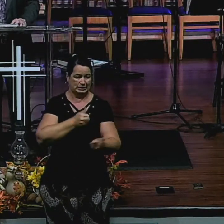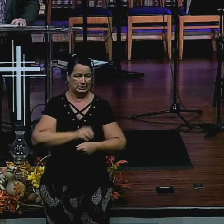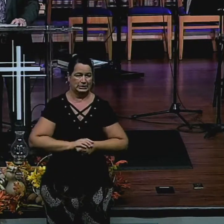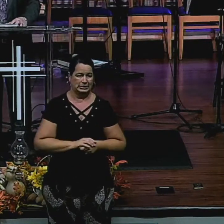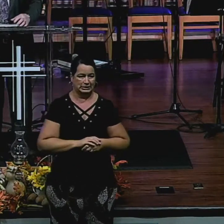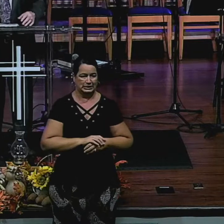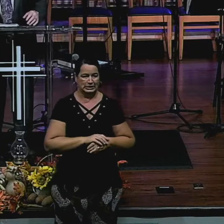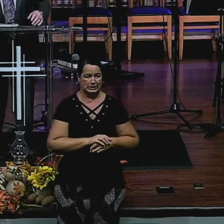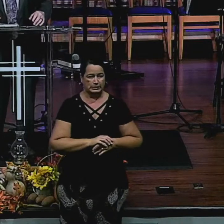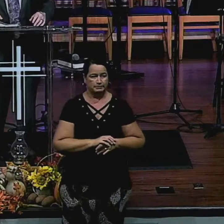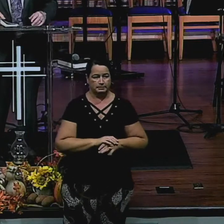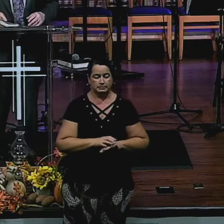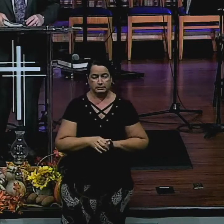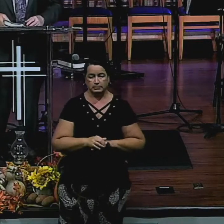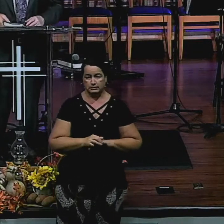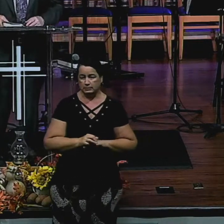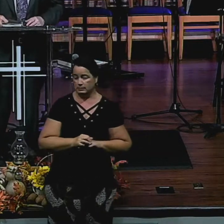And